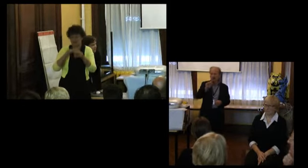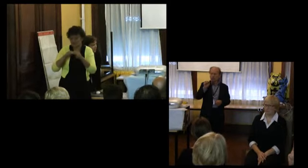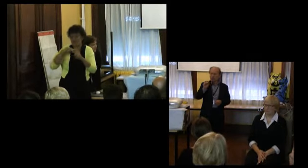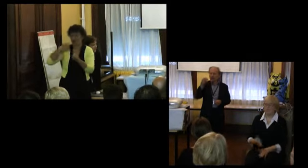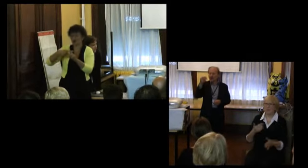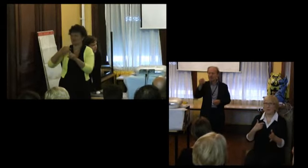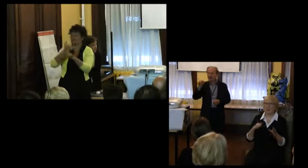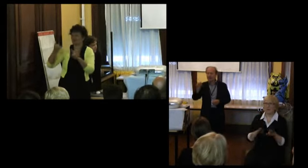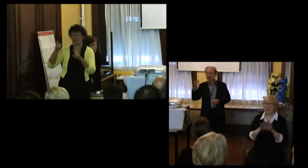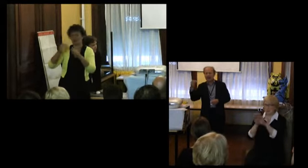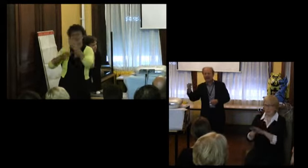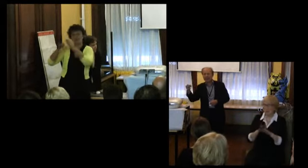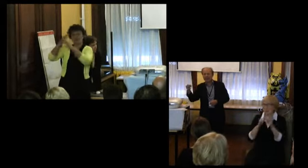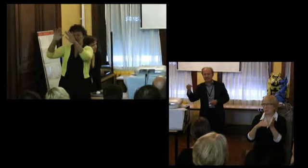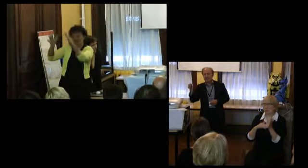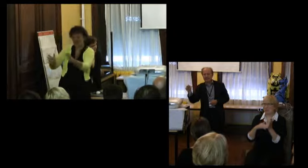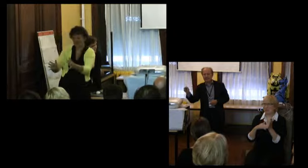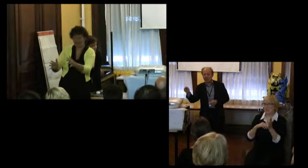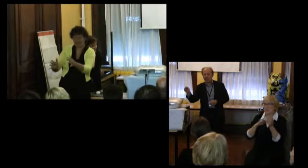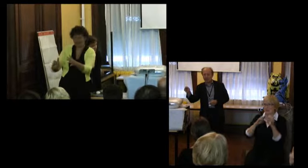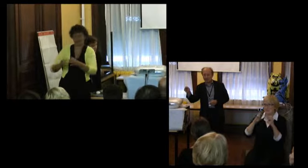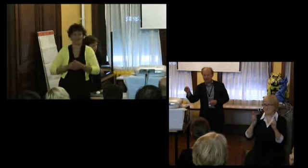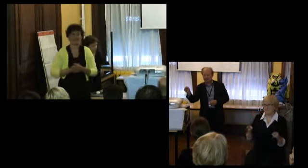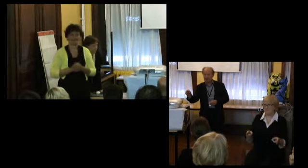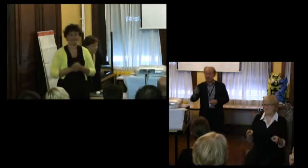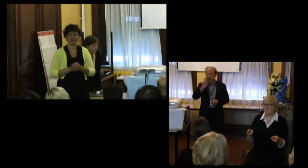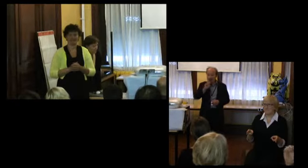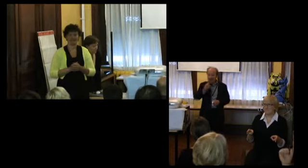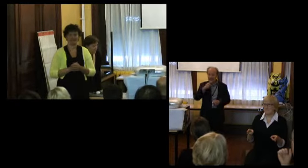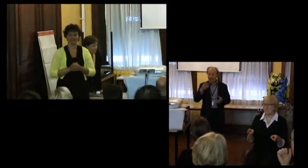National Museum is